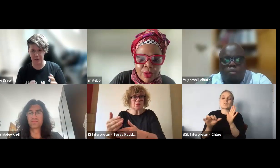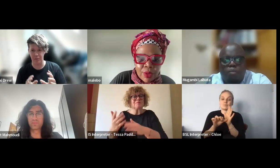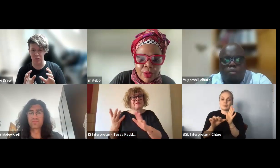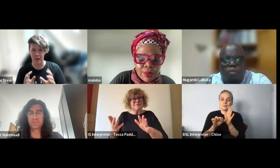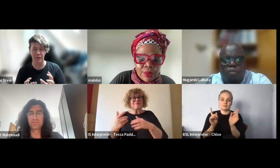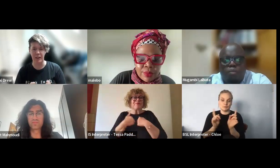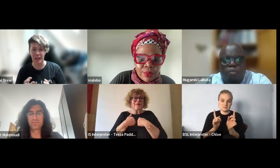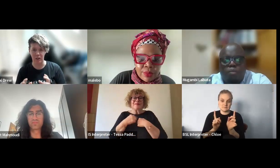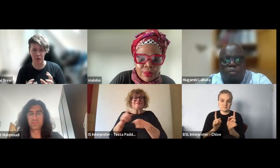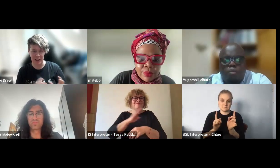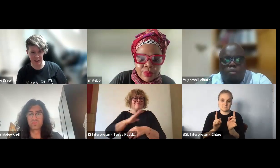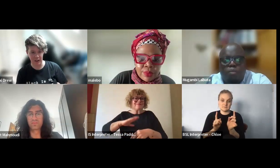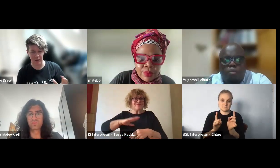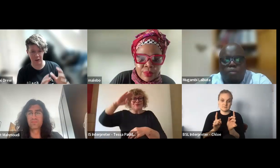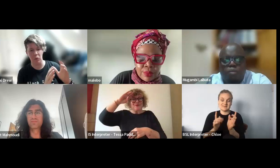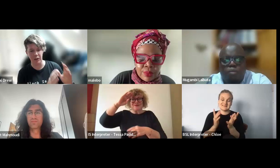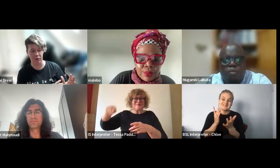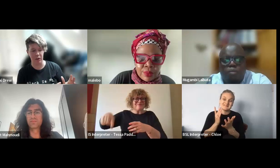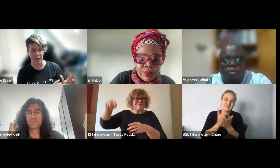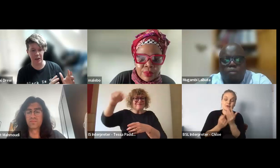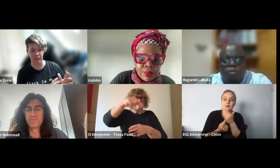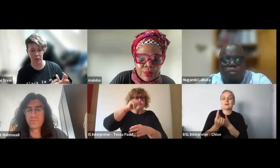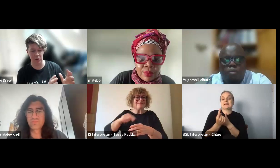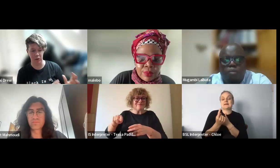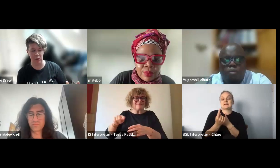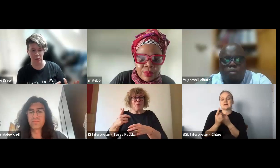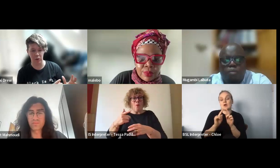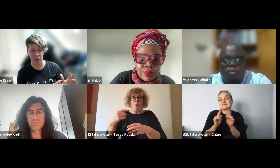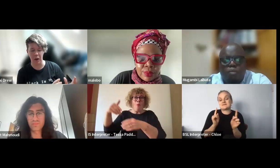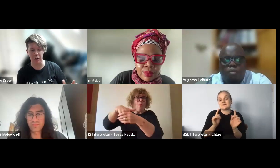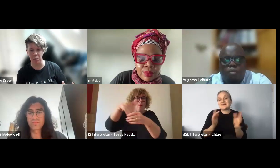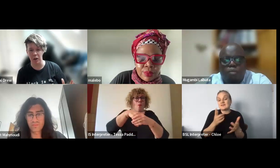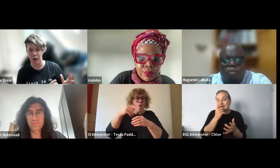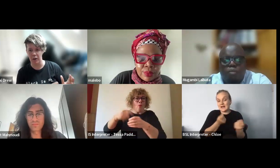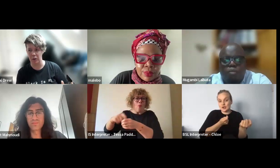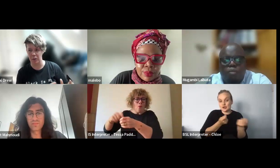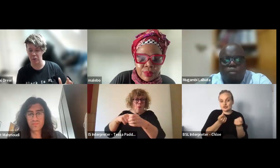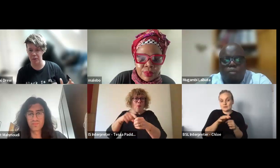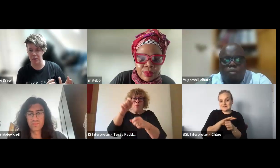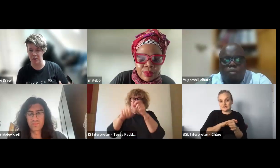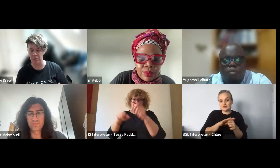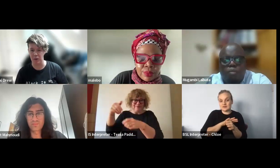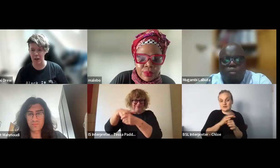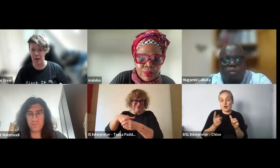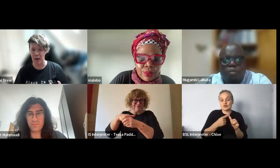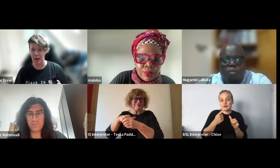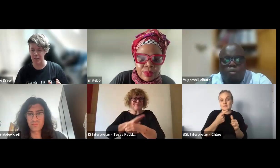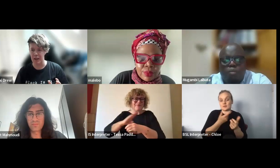here that's relatively unique, somewhat different to the meaningful human control conundrum of autonomous weapon